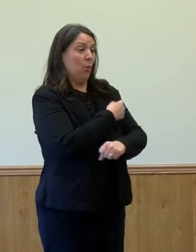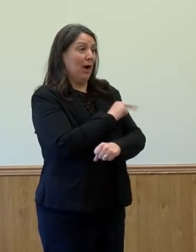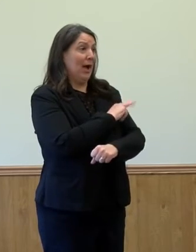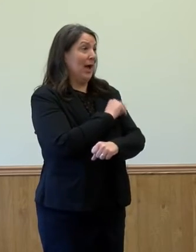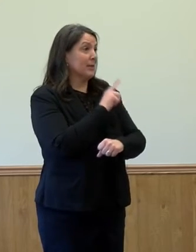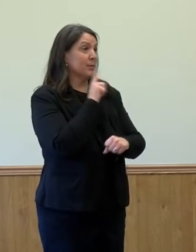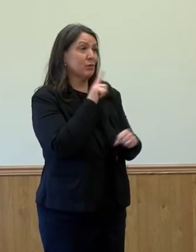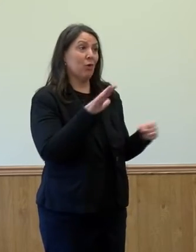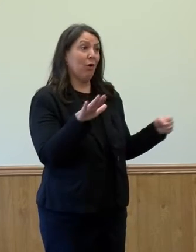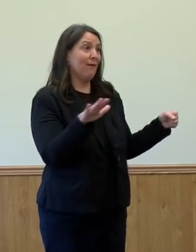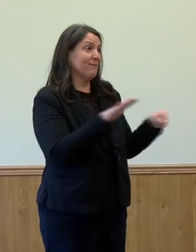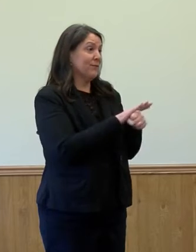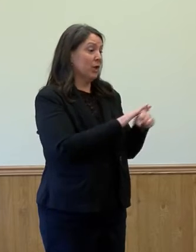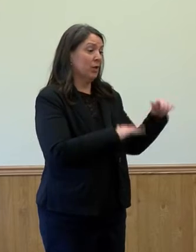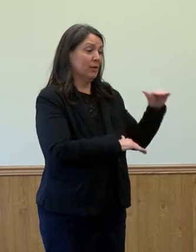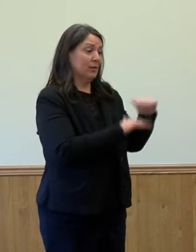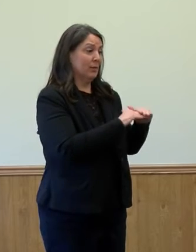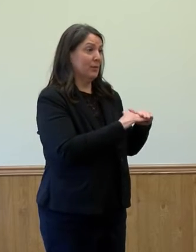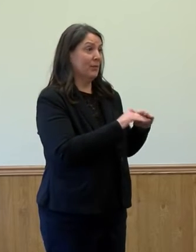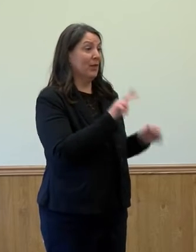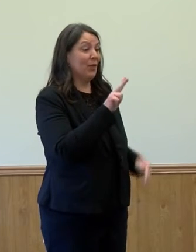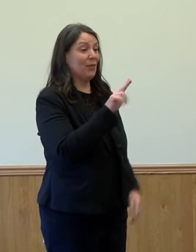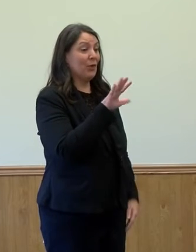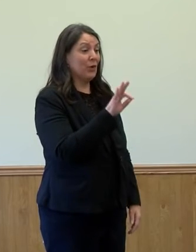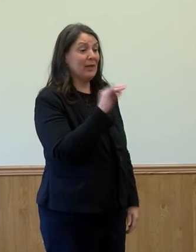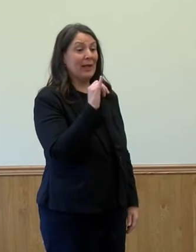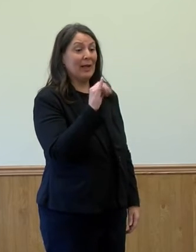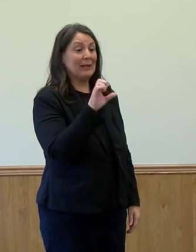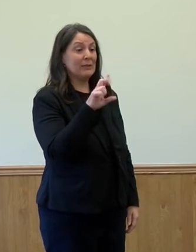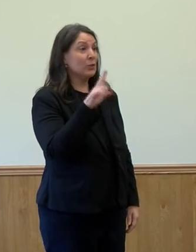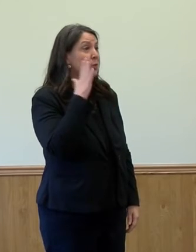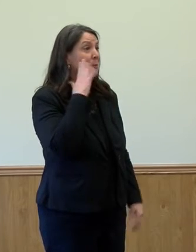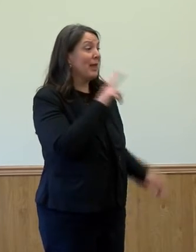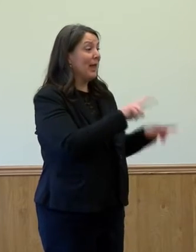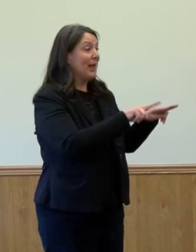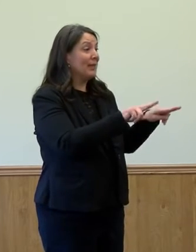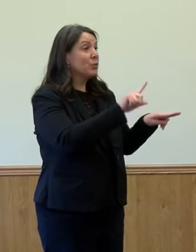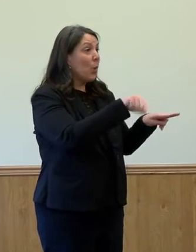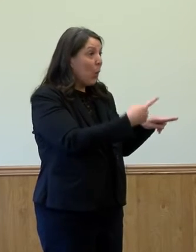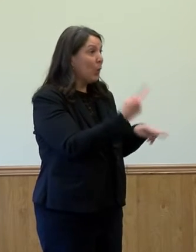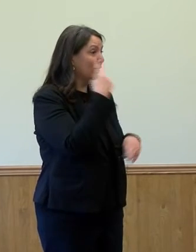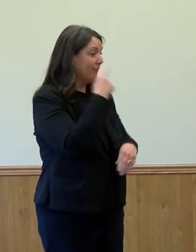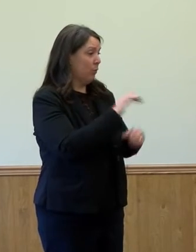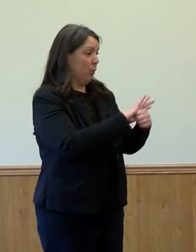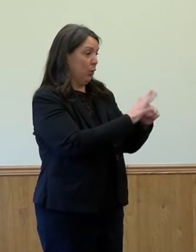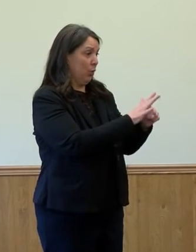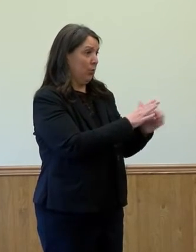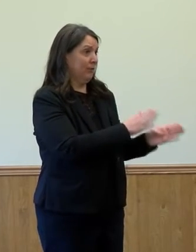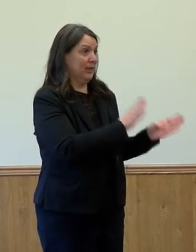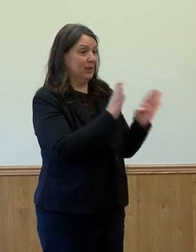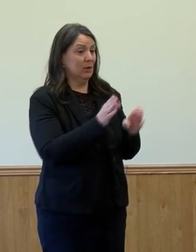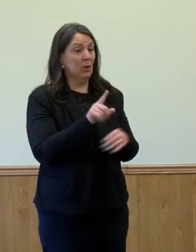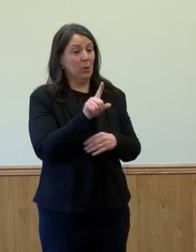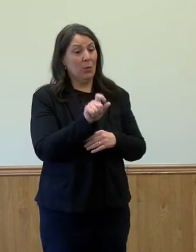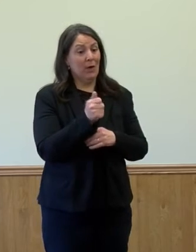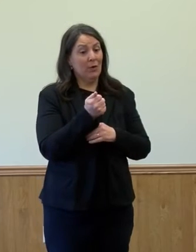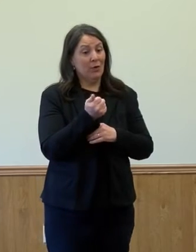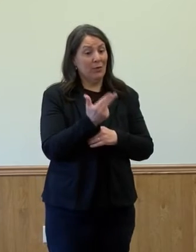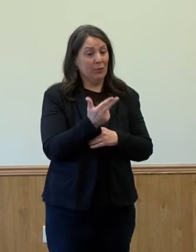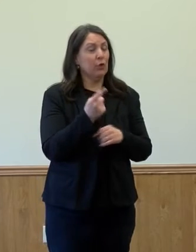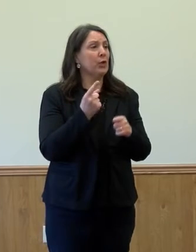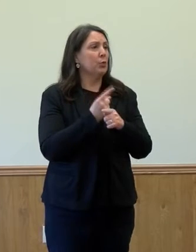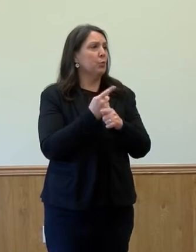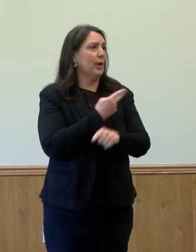capacity with 39 ICU beds in use for COVID alone and 113